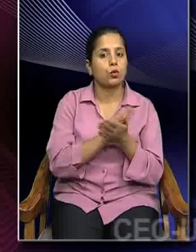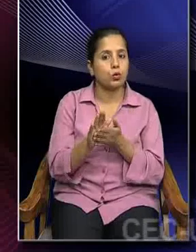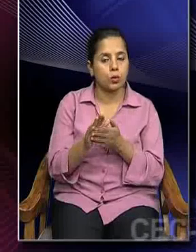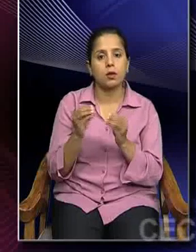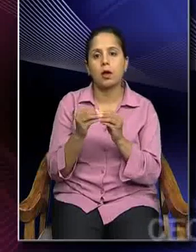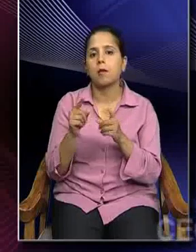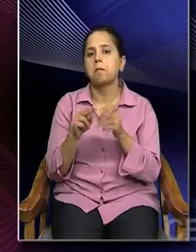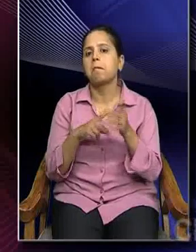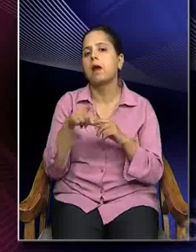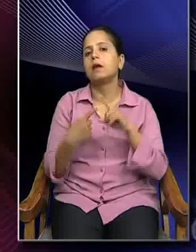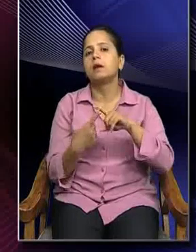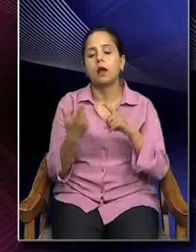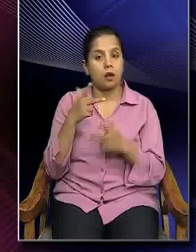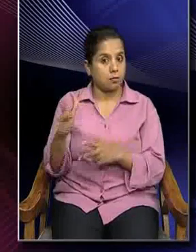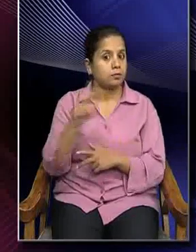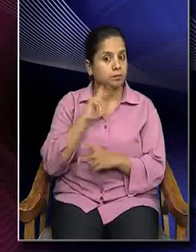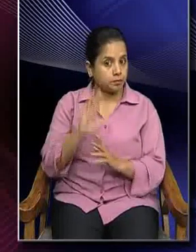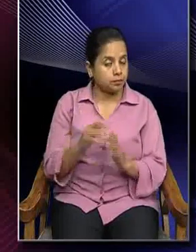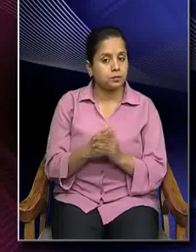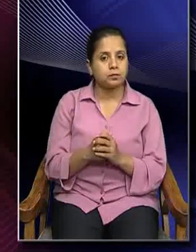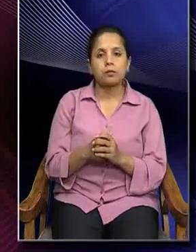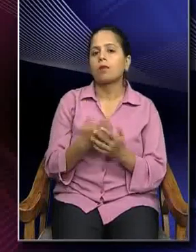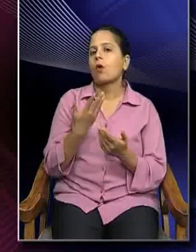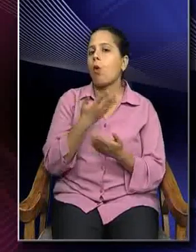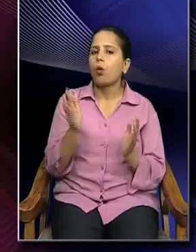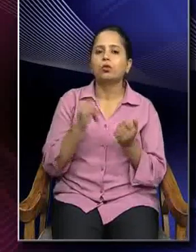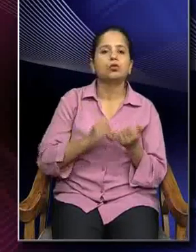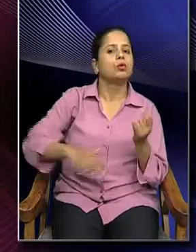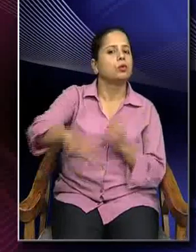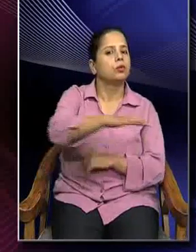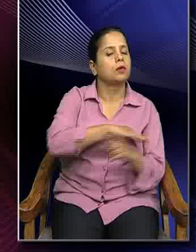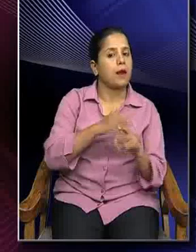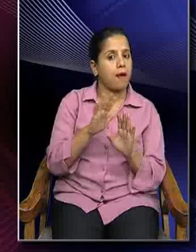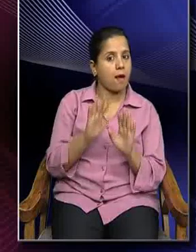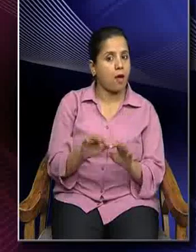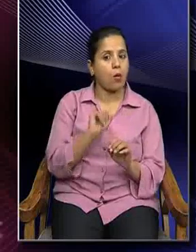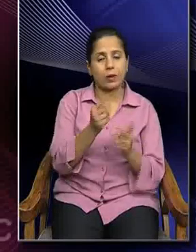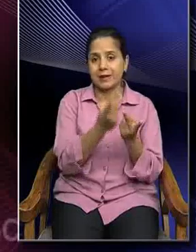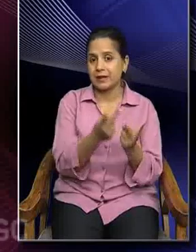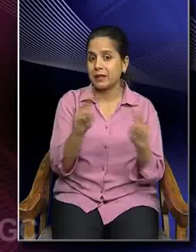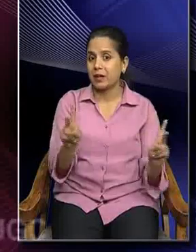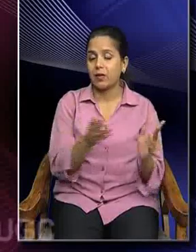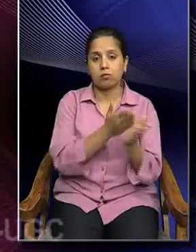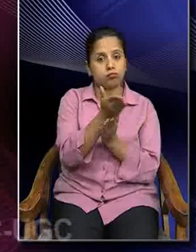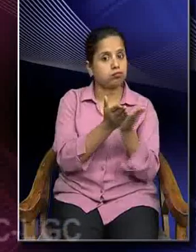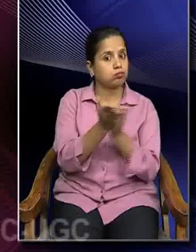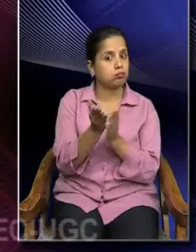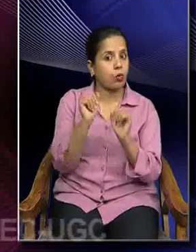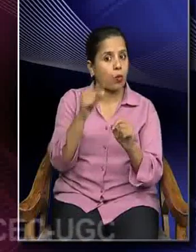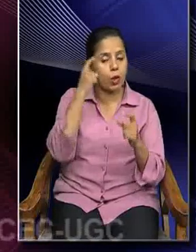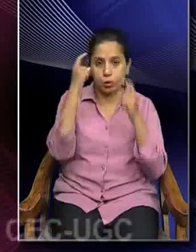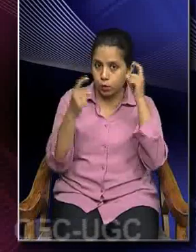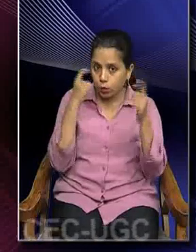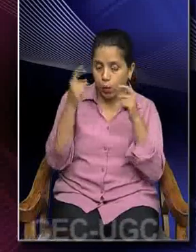kind of tells us that every society has a unique pattern of thought